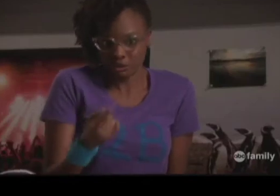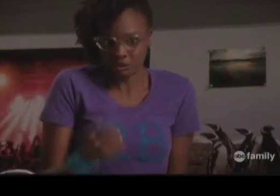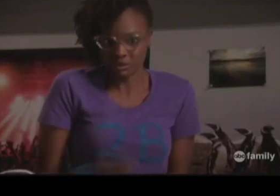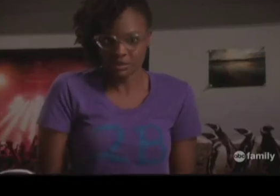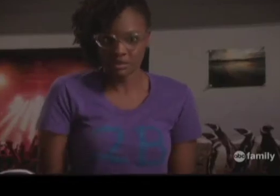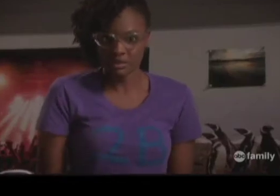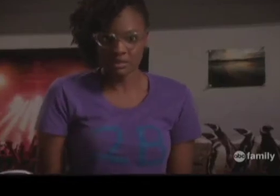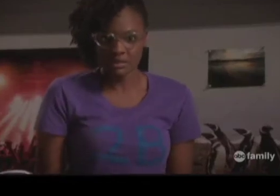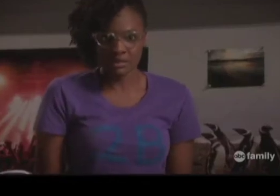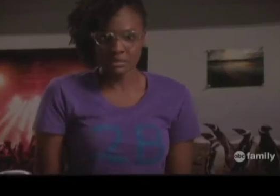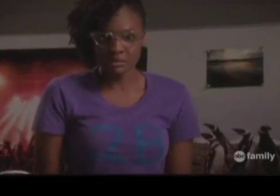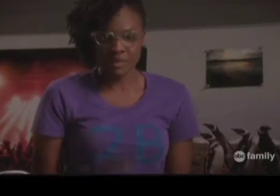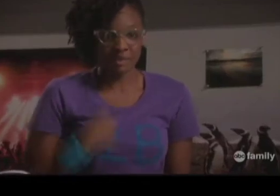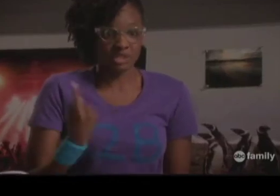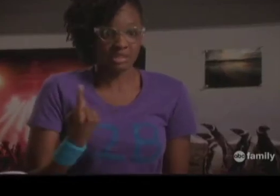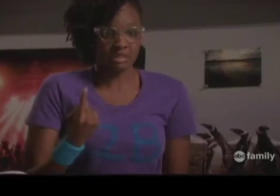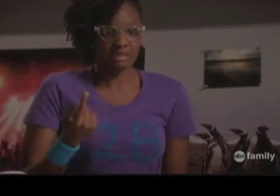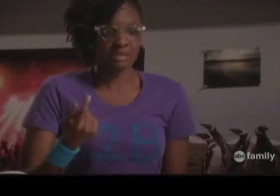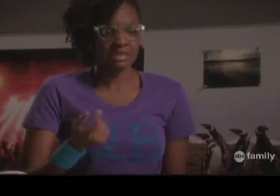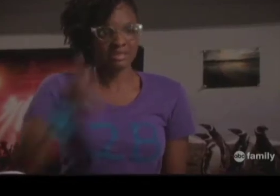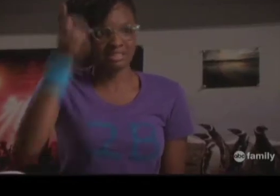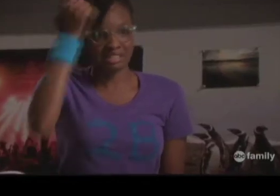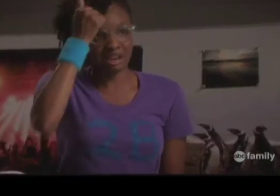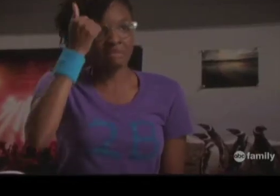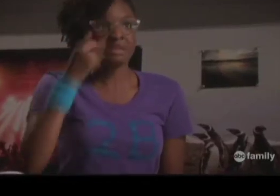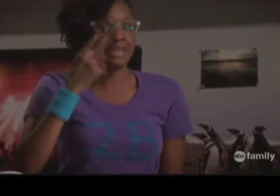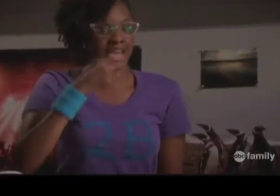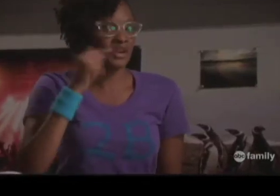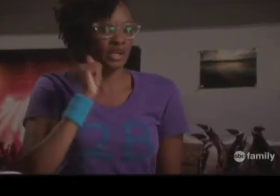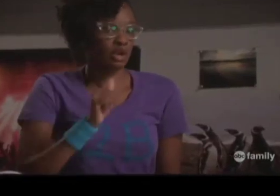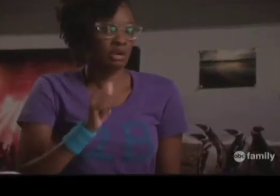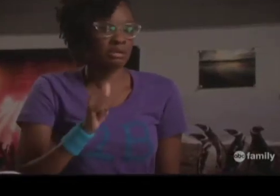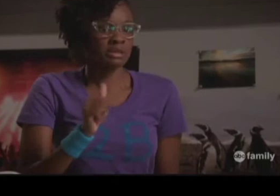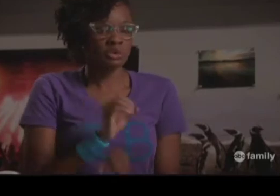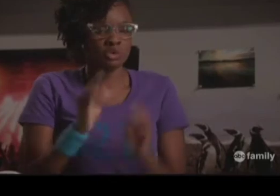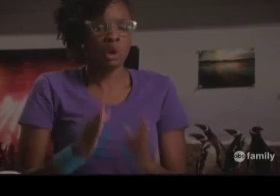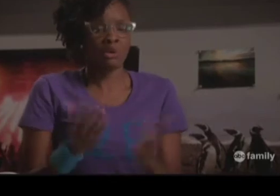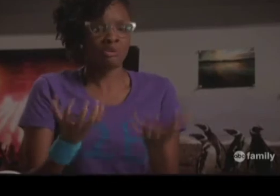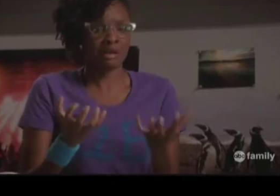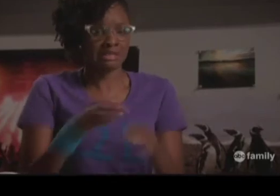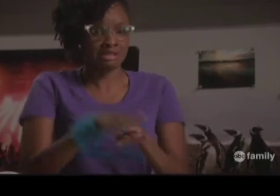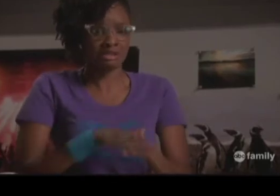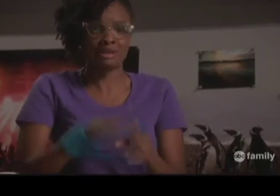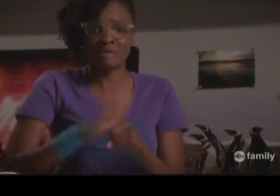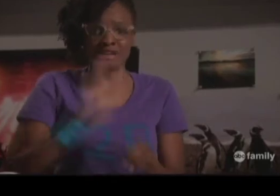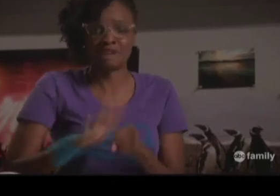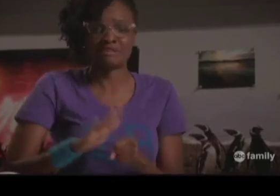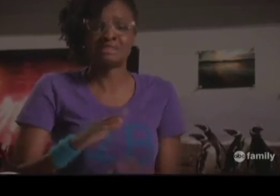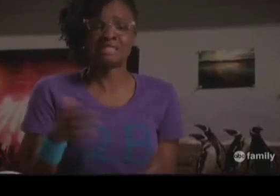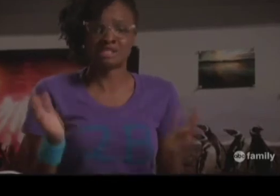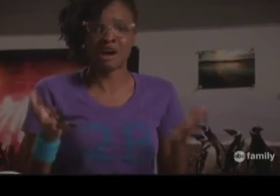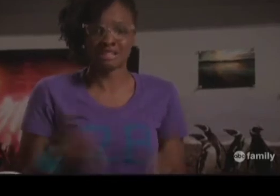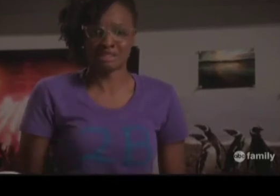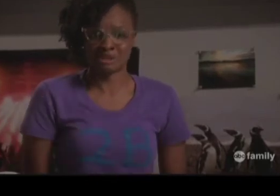you. I'm just the dumb hearing girl who no one wants to slow down enough to talk to.